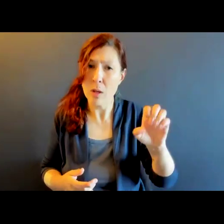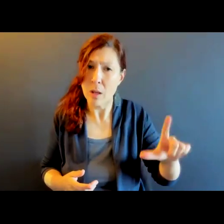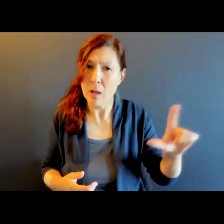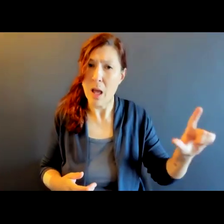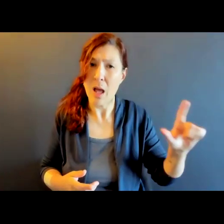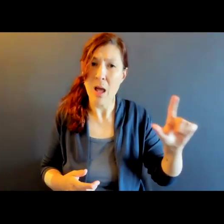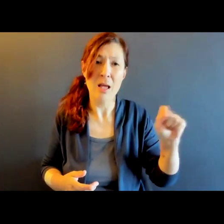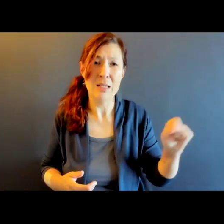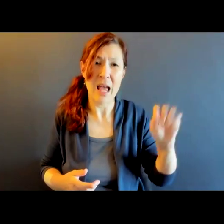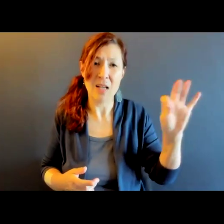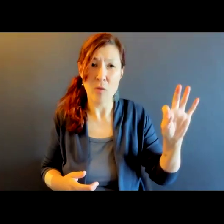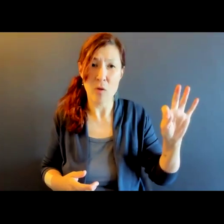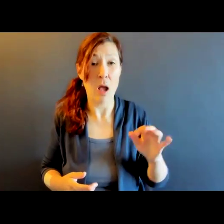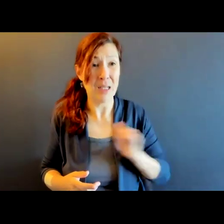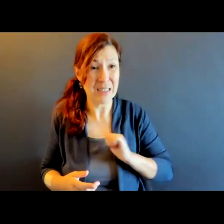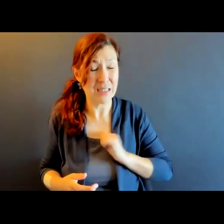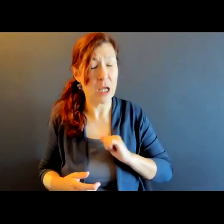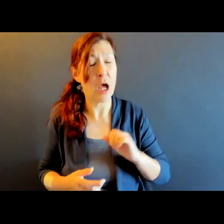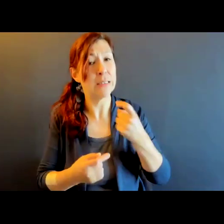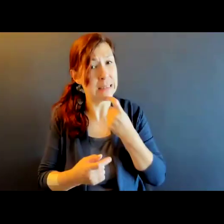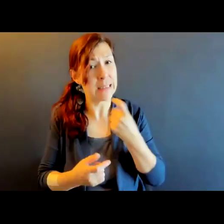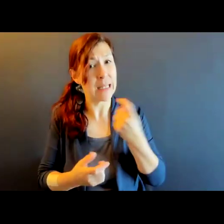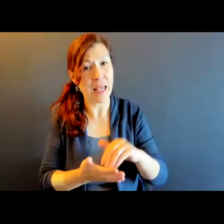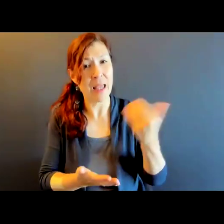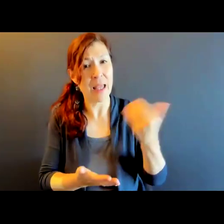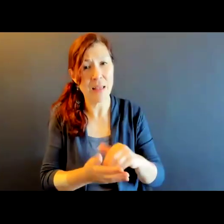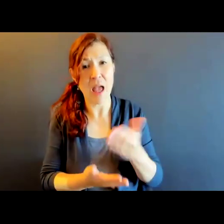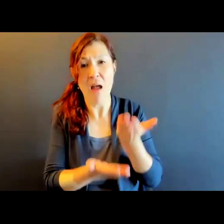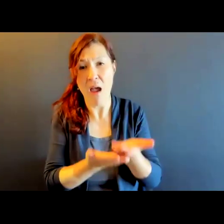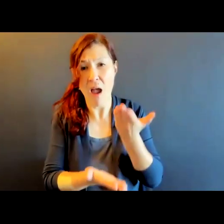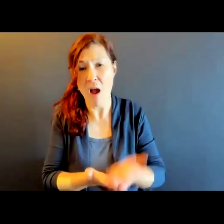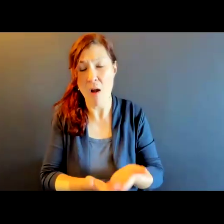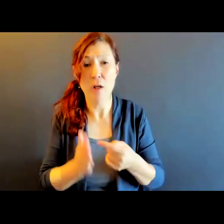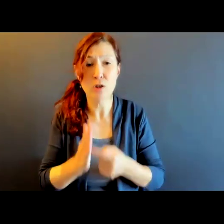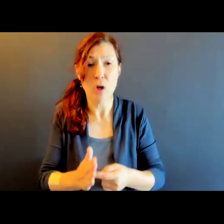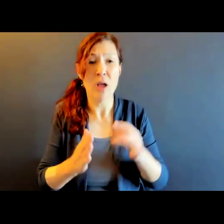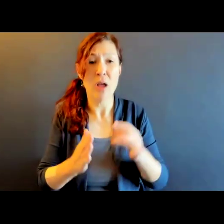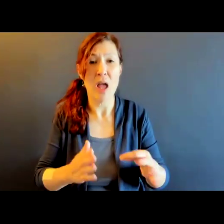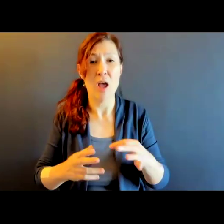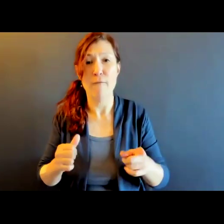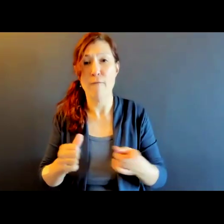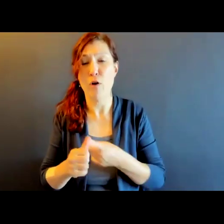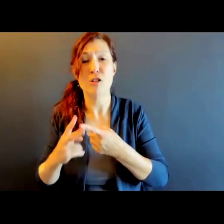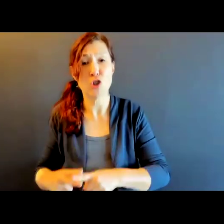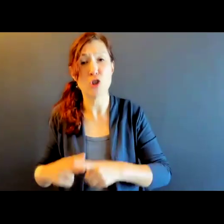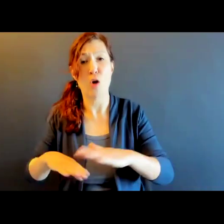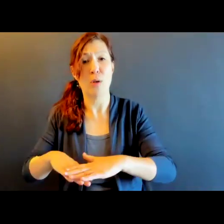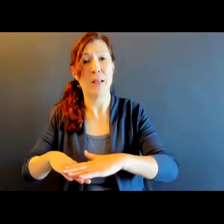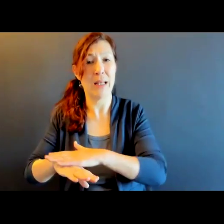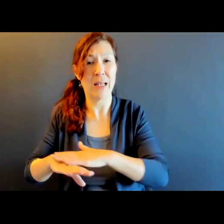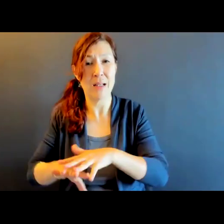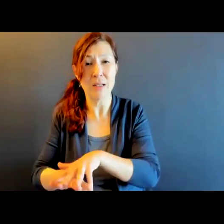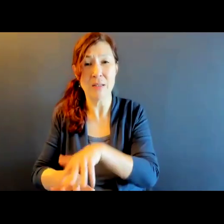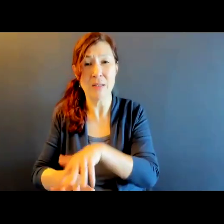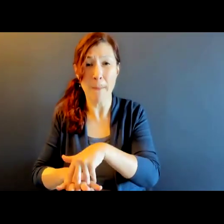I personally have for years said that the research evidence shows that building on the foundation of native language and